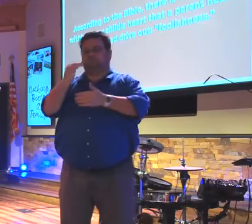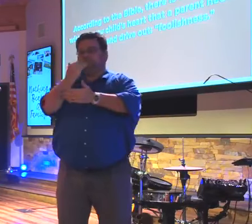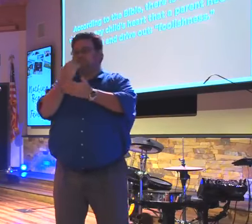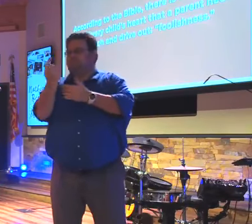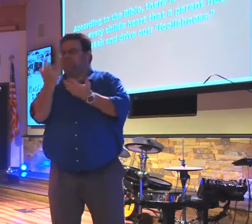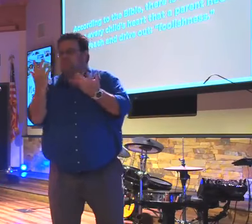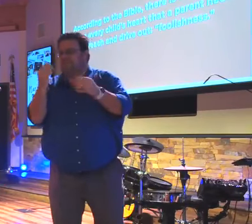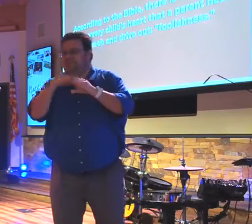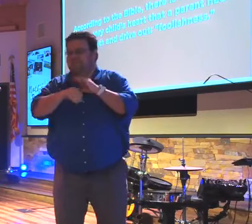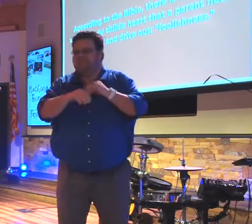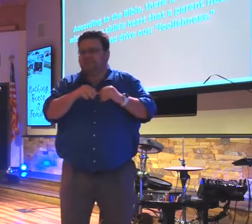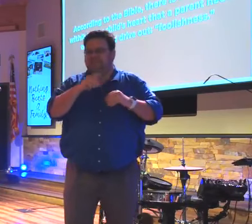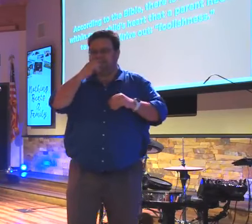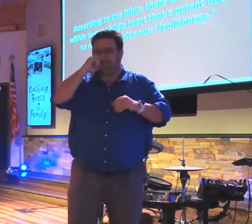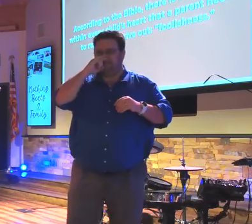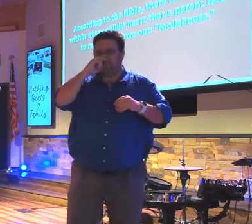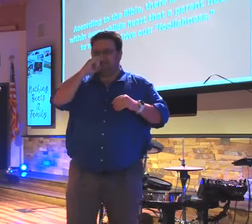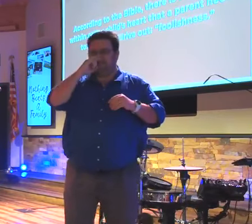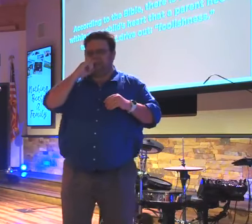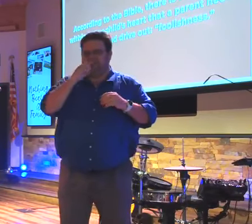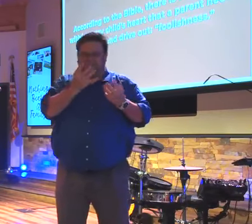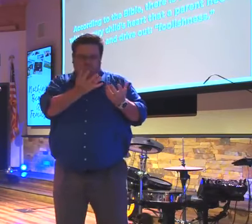kids that bends towards doing wrong?